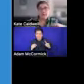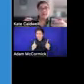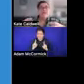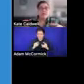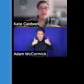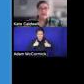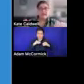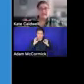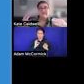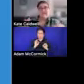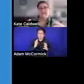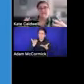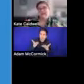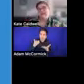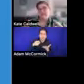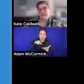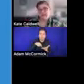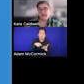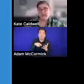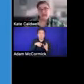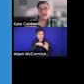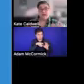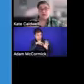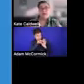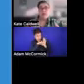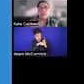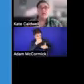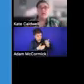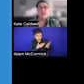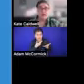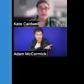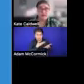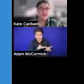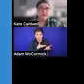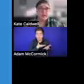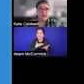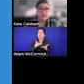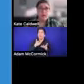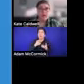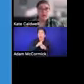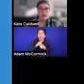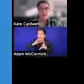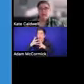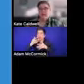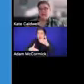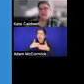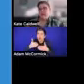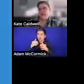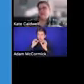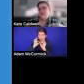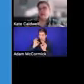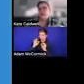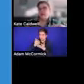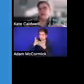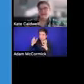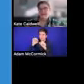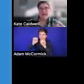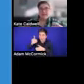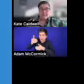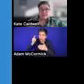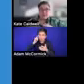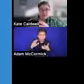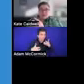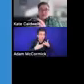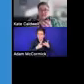or perpetuating these same systems that Crenshaw was originally critiquing in her work, right? And so